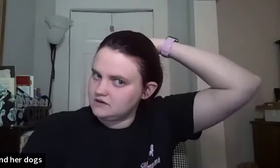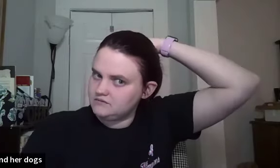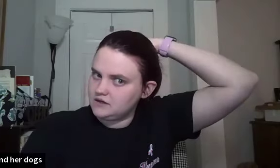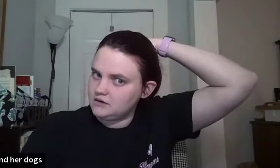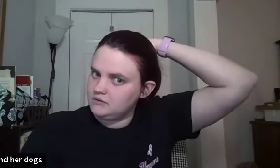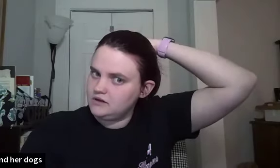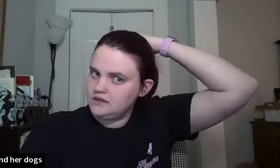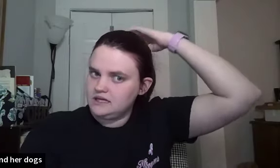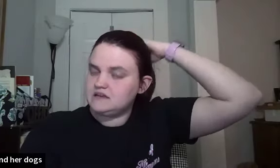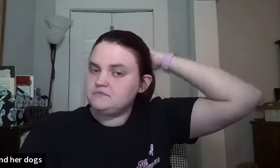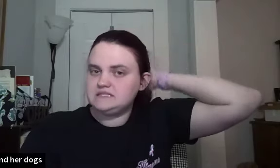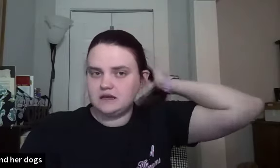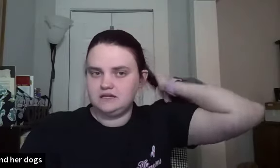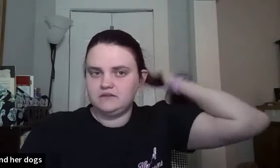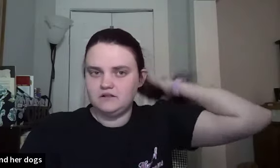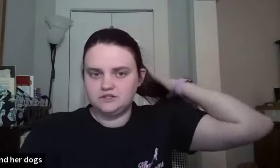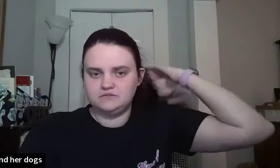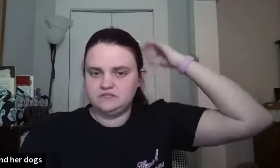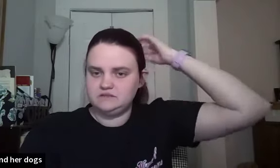a video? It's of me signing the colors since